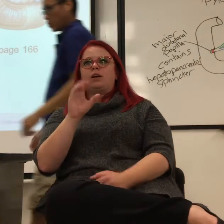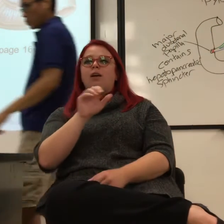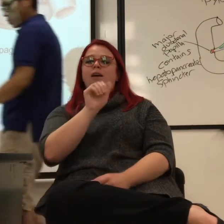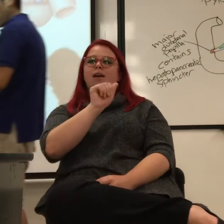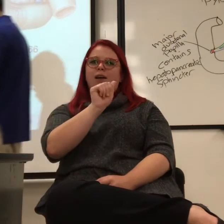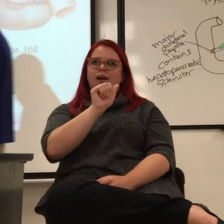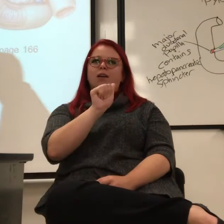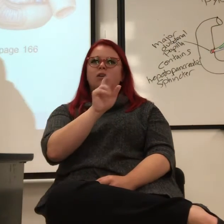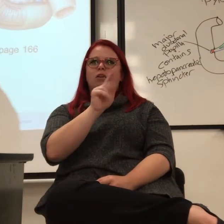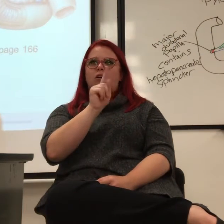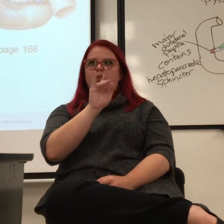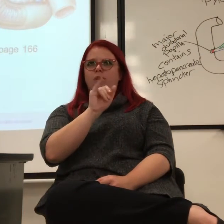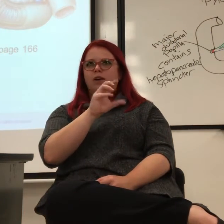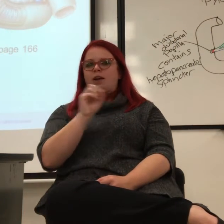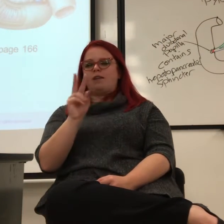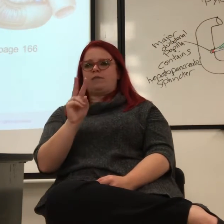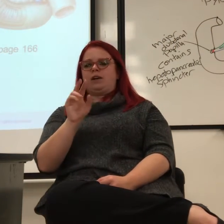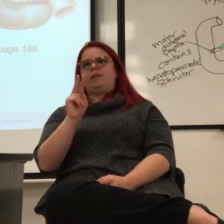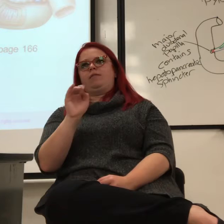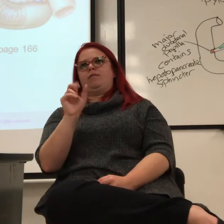So